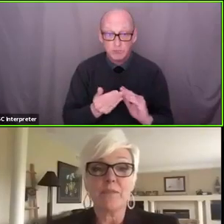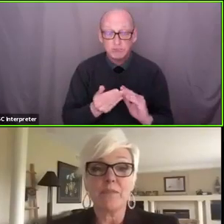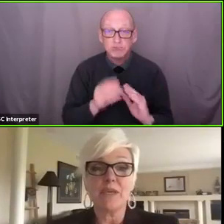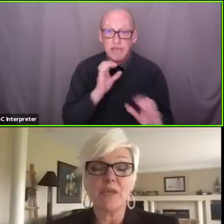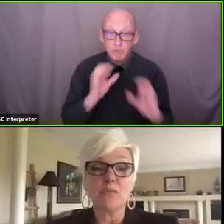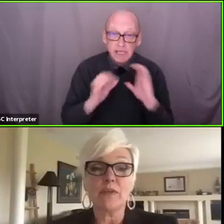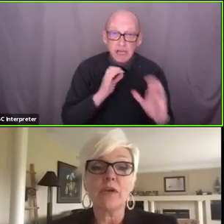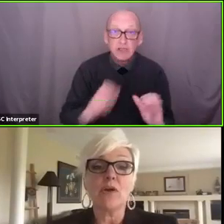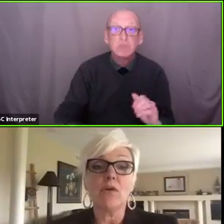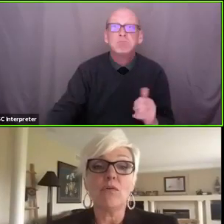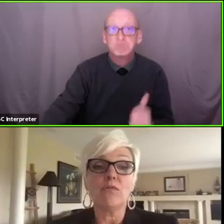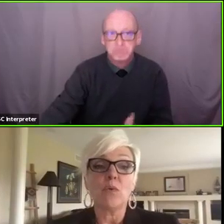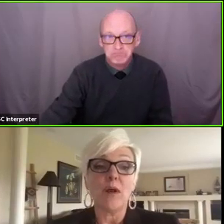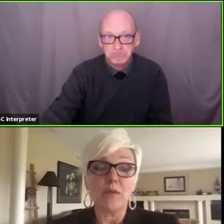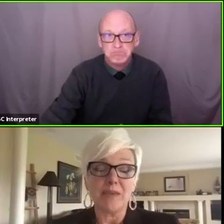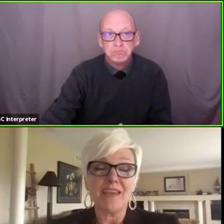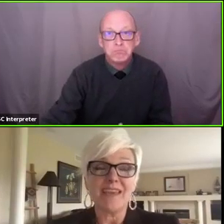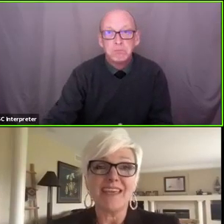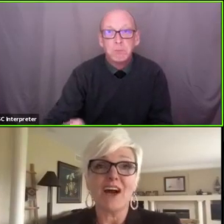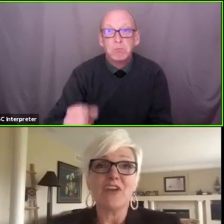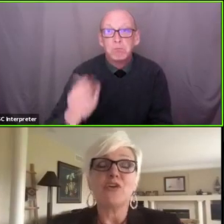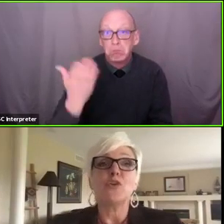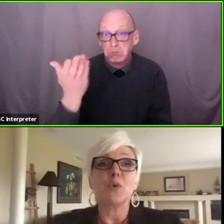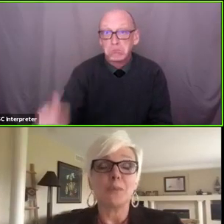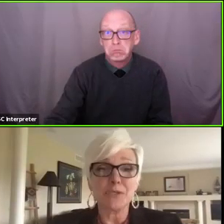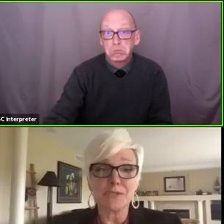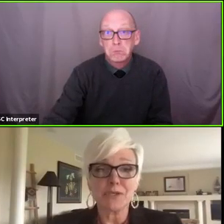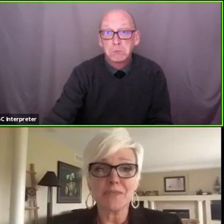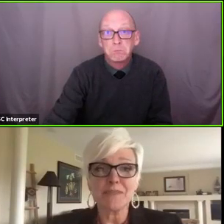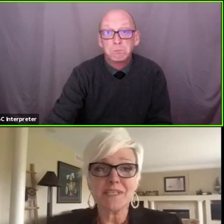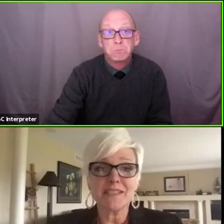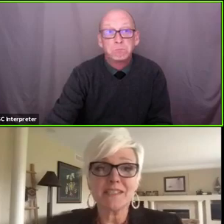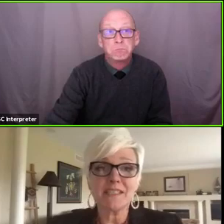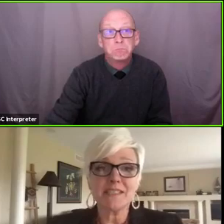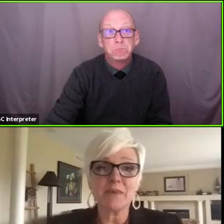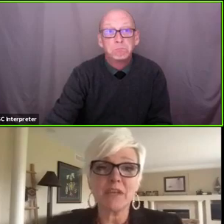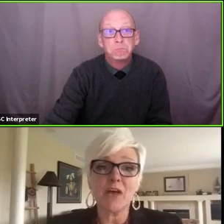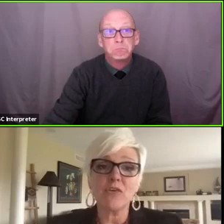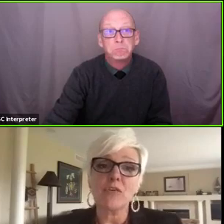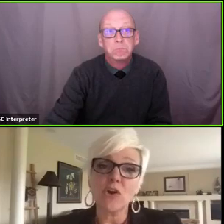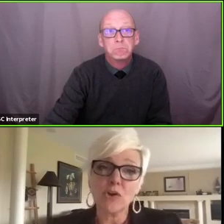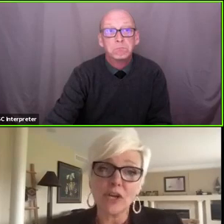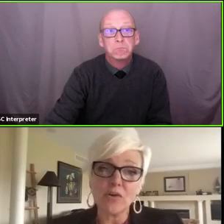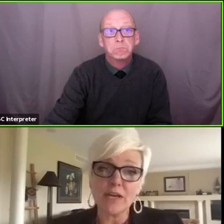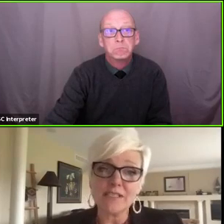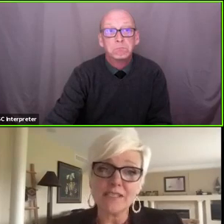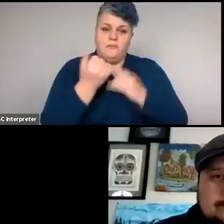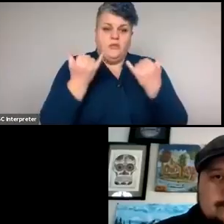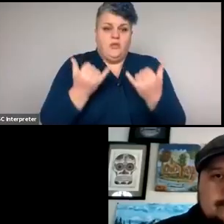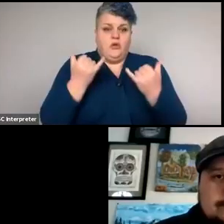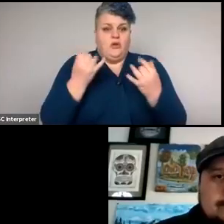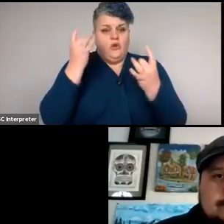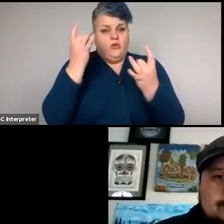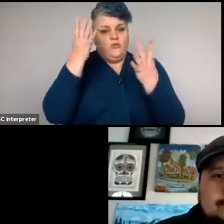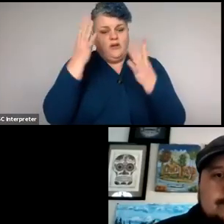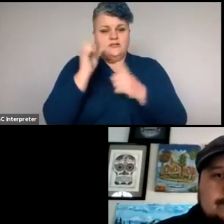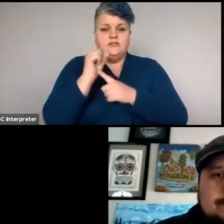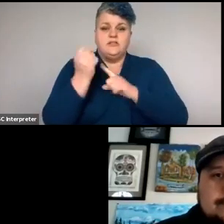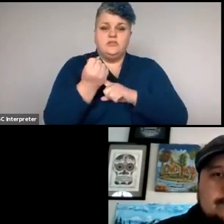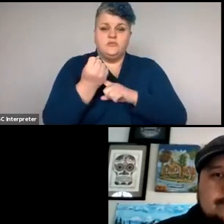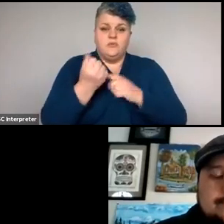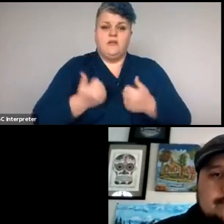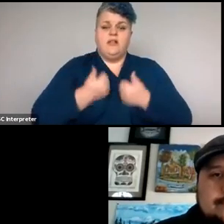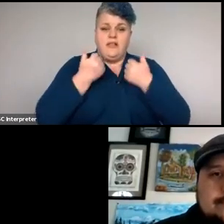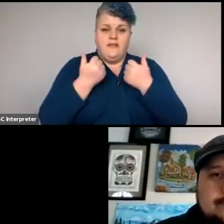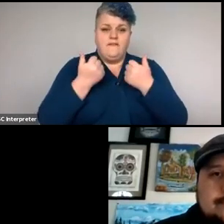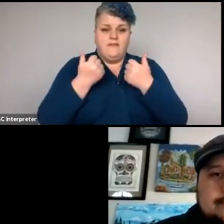it can be really overwhelming under normal circumstances, but under the current crisis situation that we're living